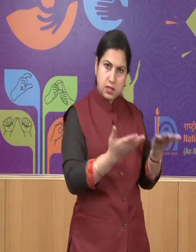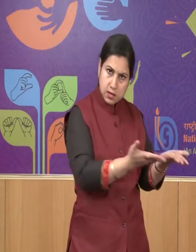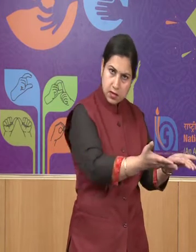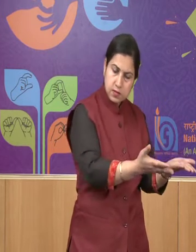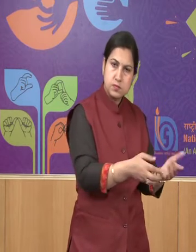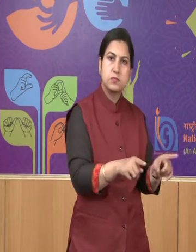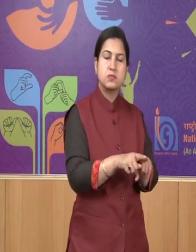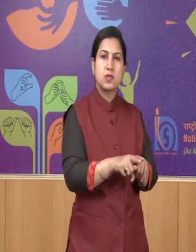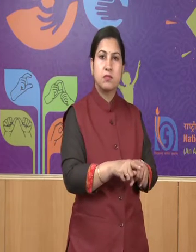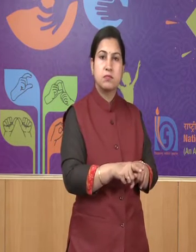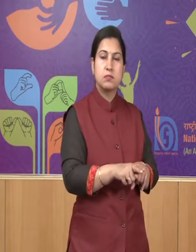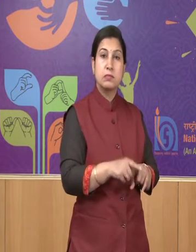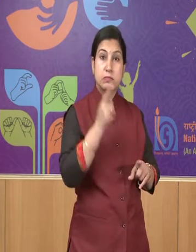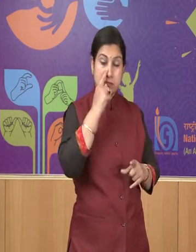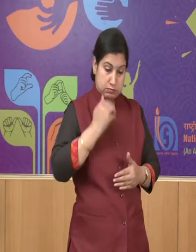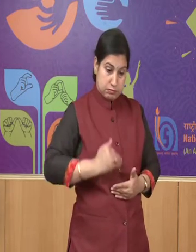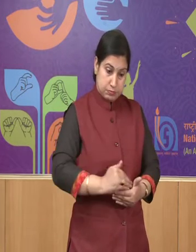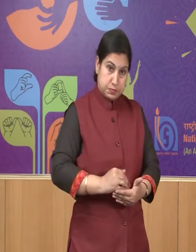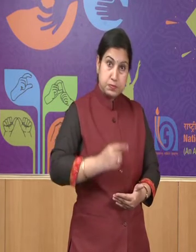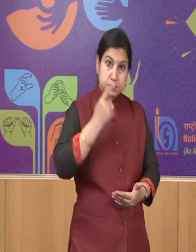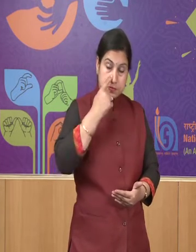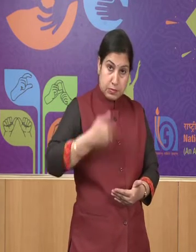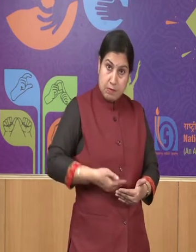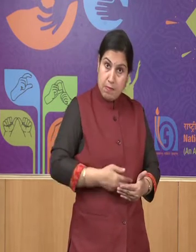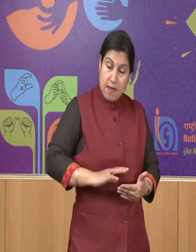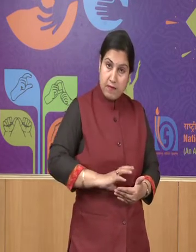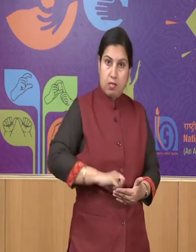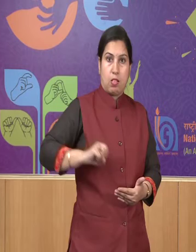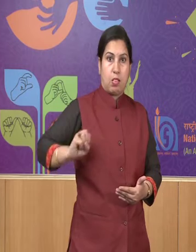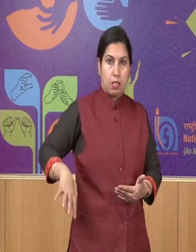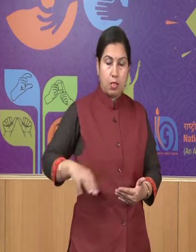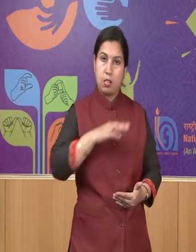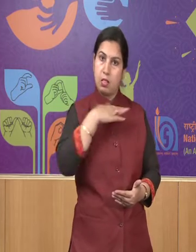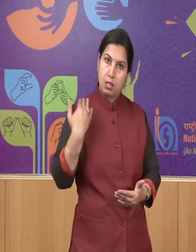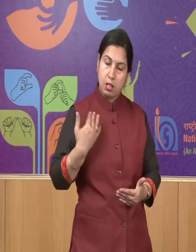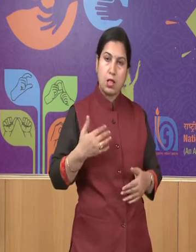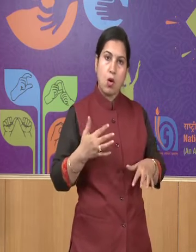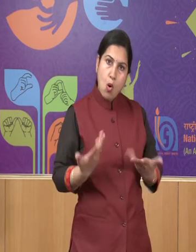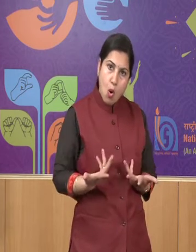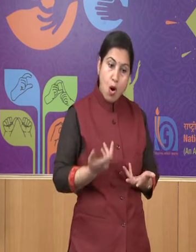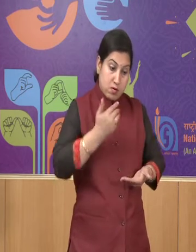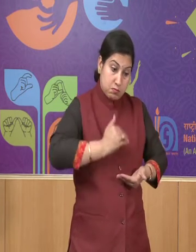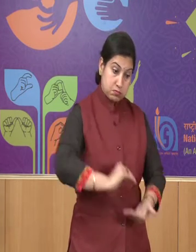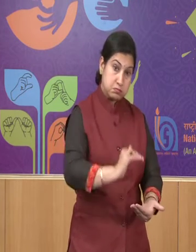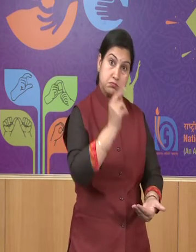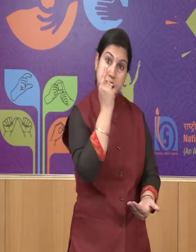and female infanticide or killing of baby girls.